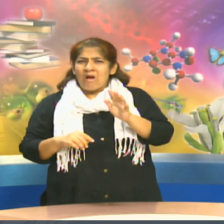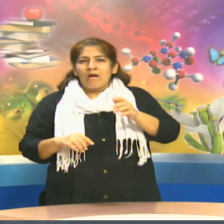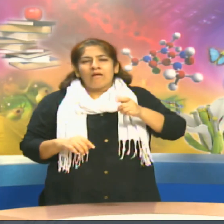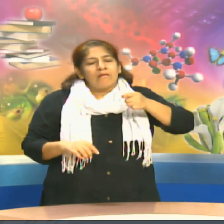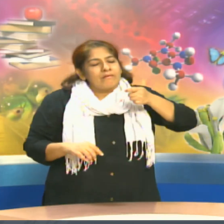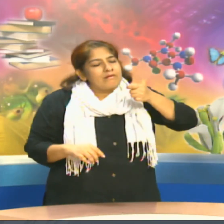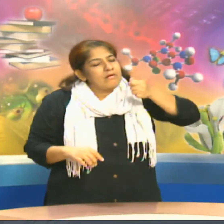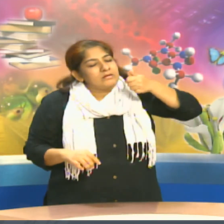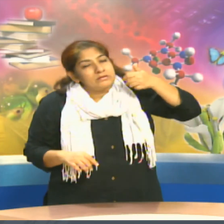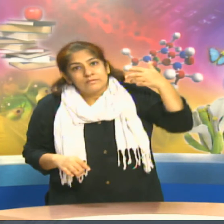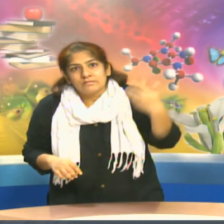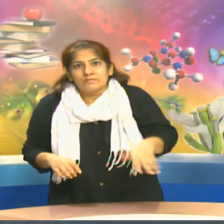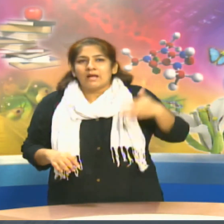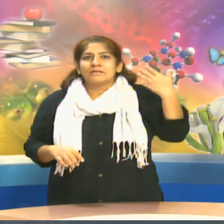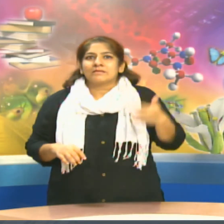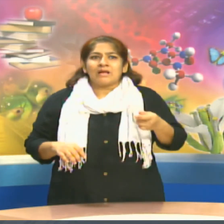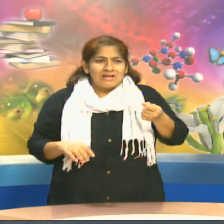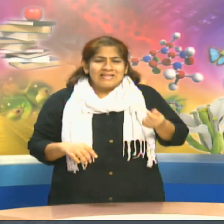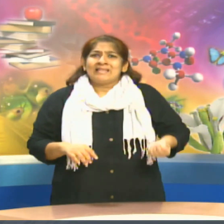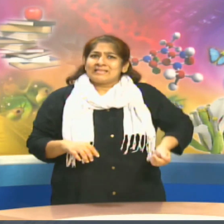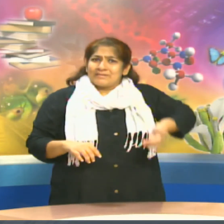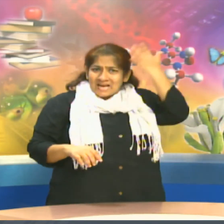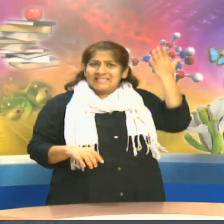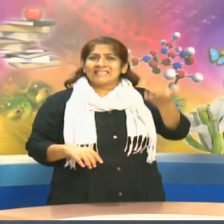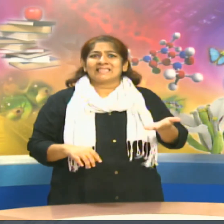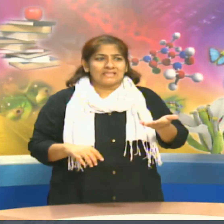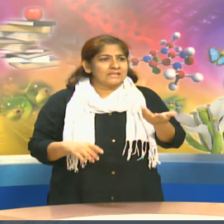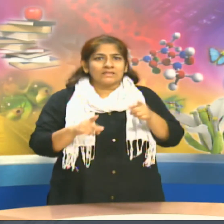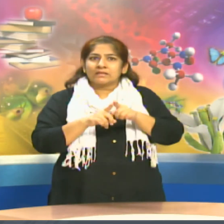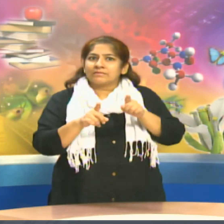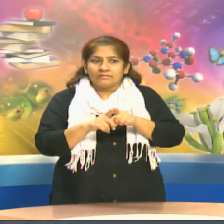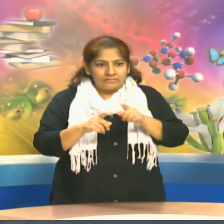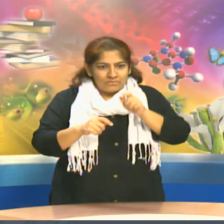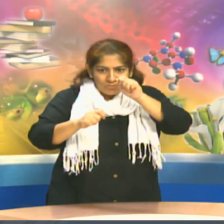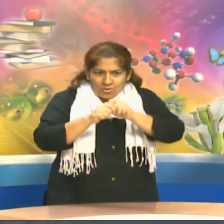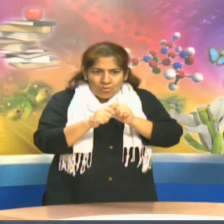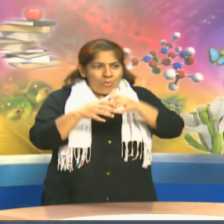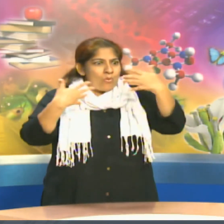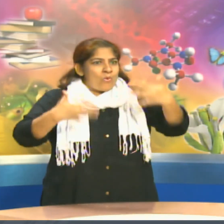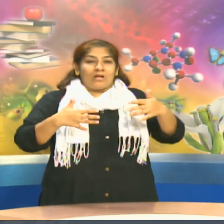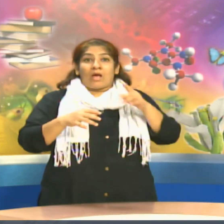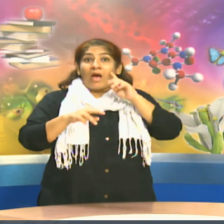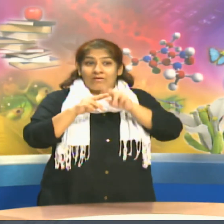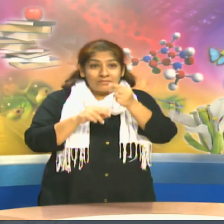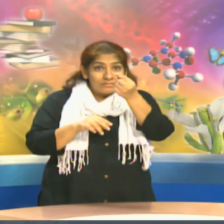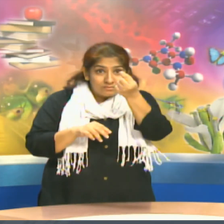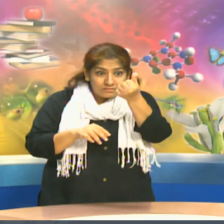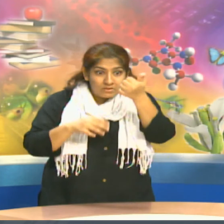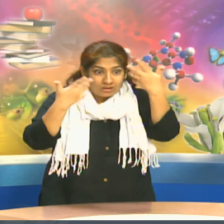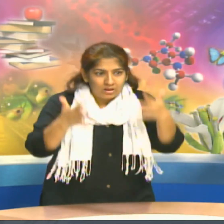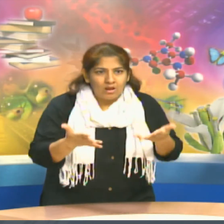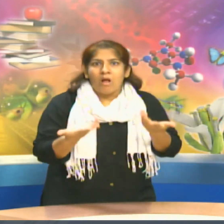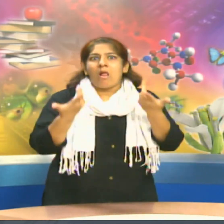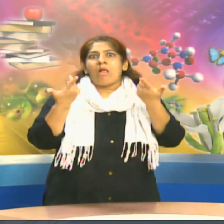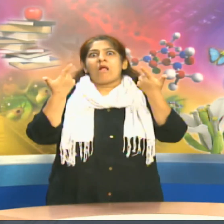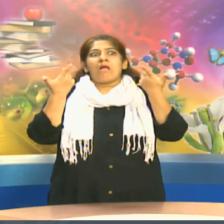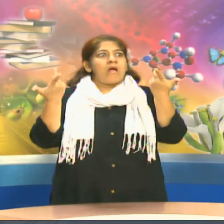it is not easy, it is really expensive work. So, it needs a lot of money. We have a